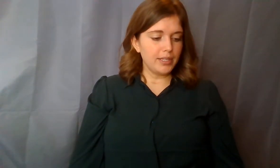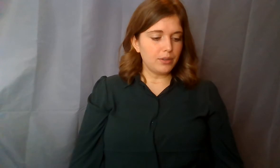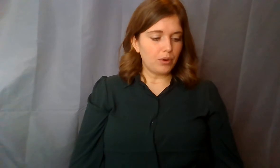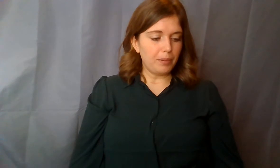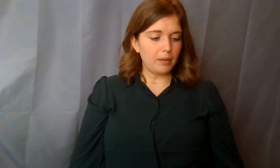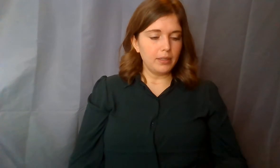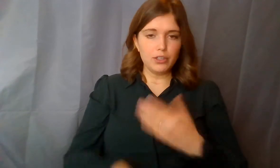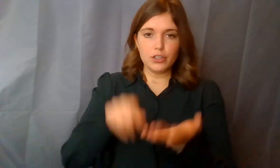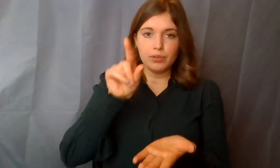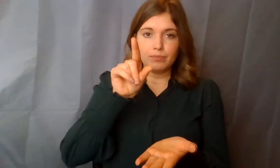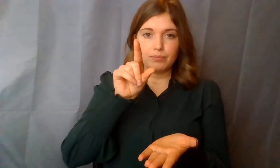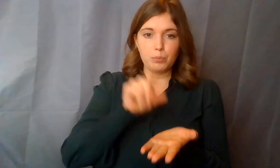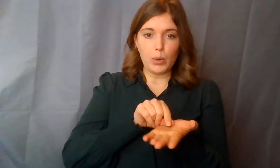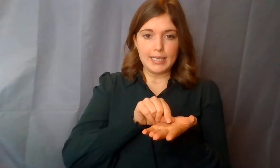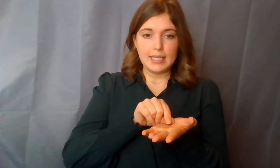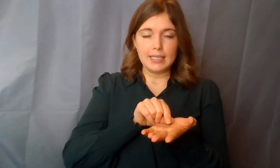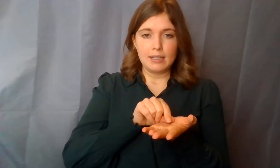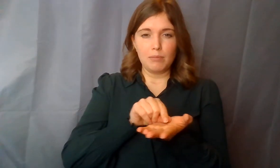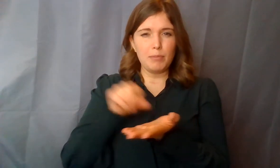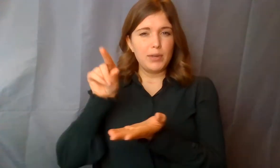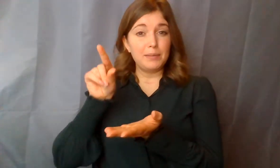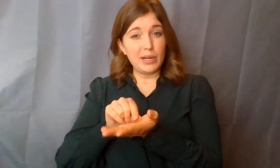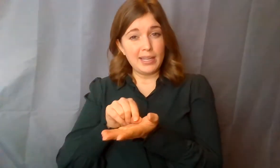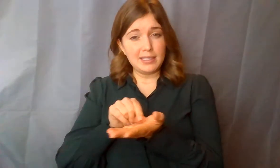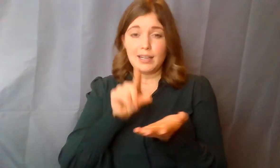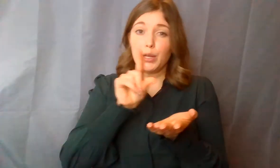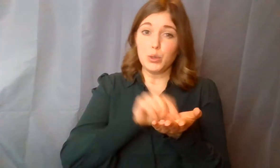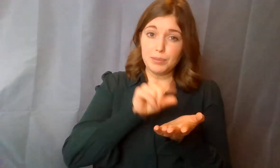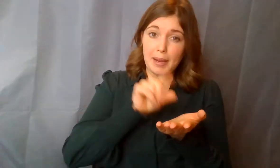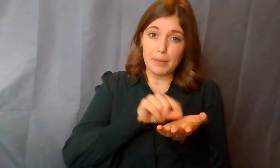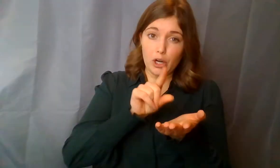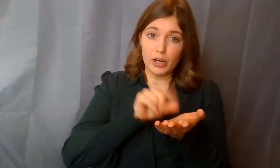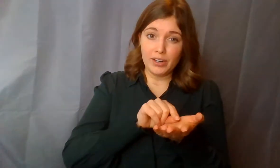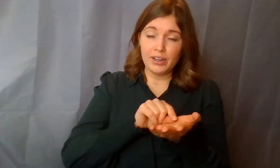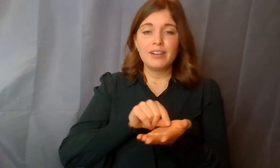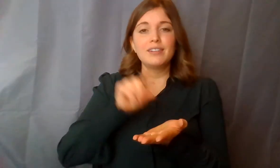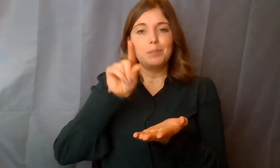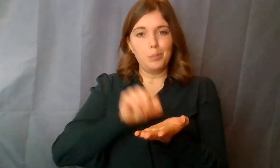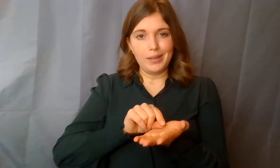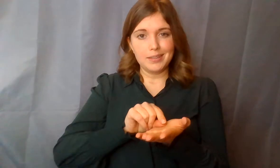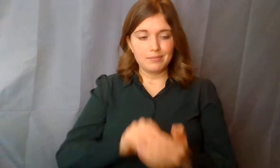Print or publish. Print. Remember we did print and newspaper. Print.